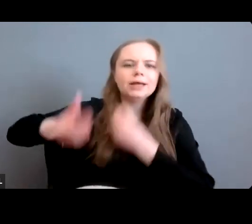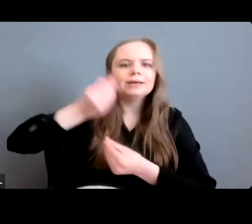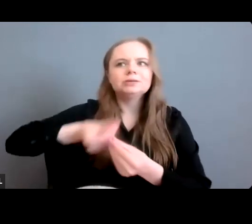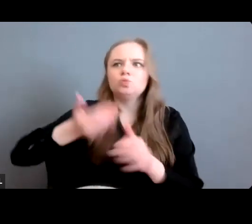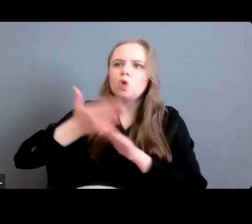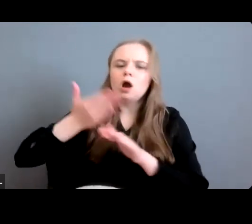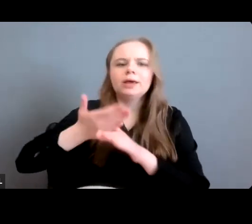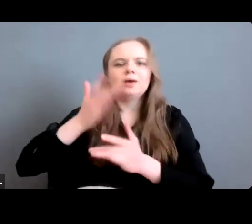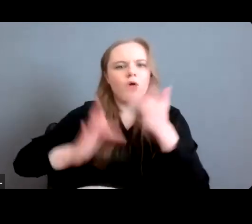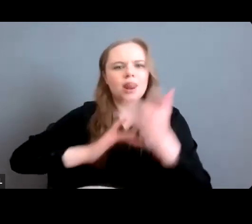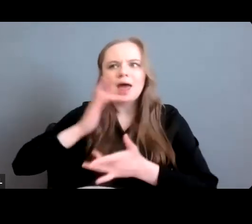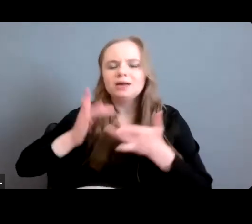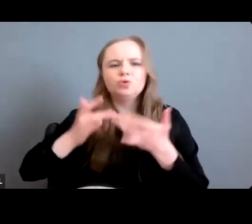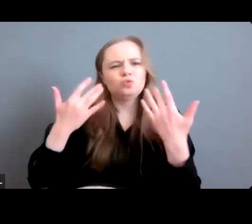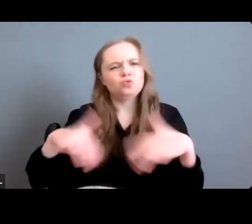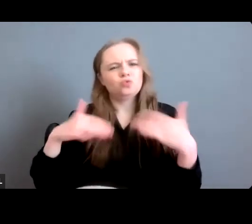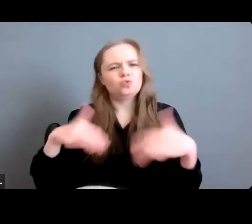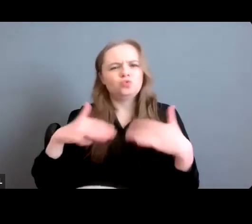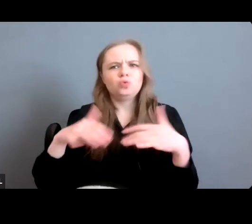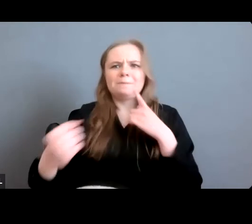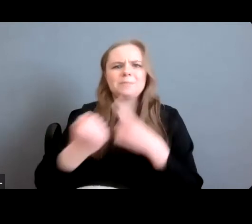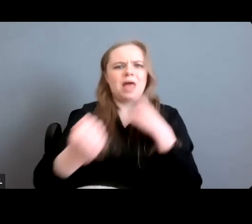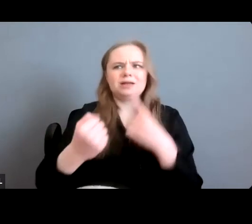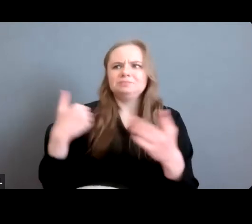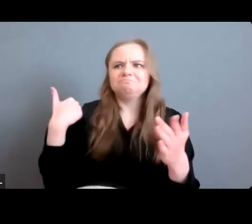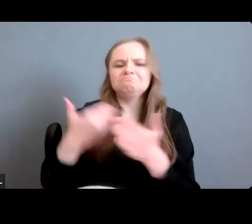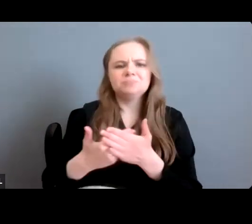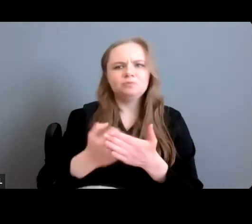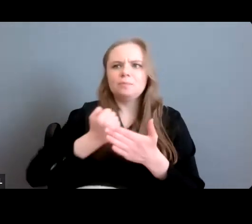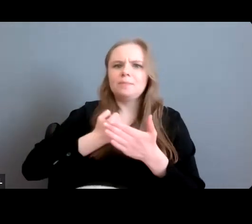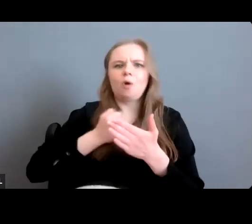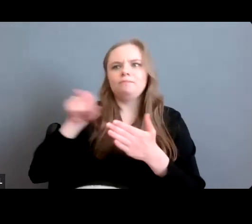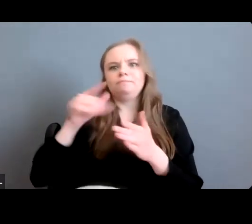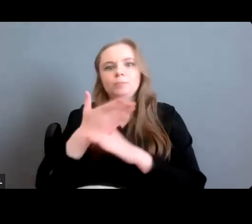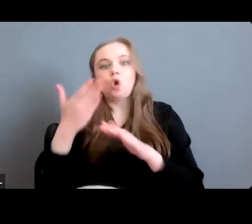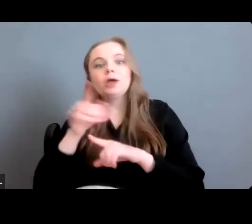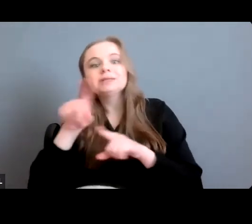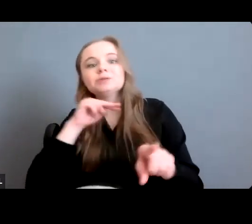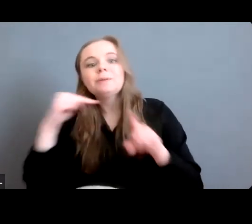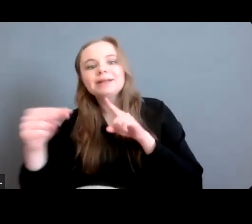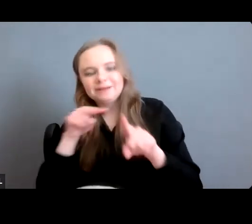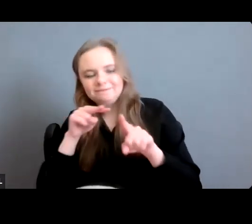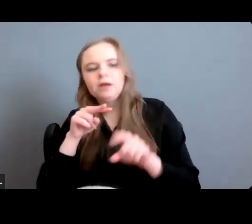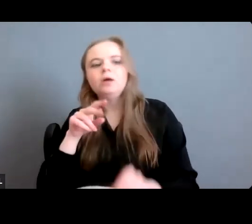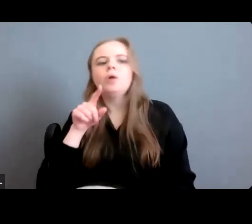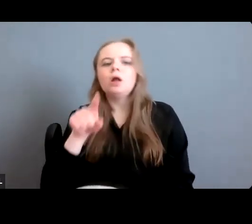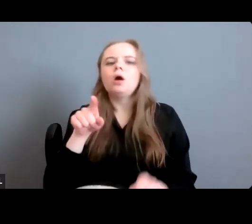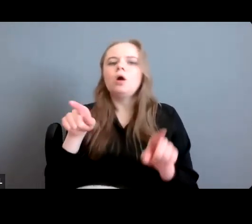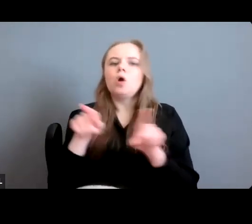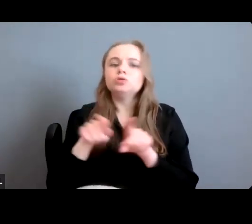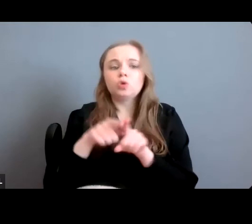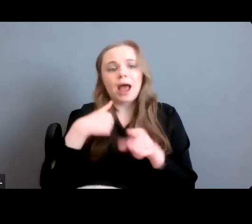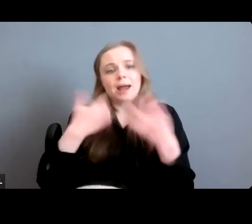and what that sort of looks like from an employee's perspective, but also in the mentoring work that I've been